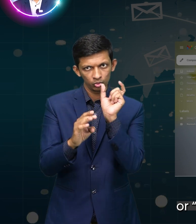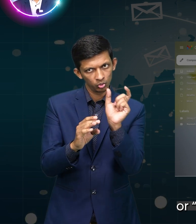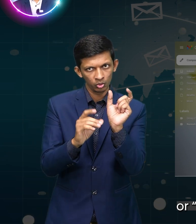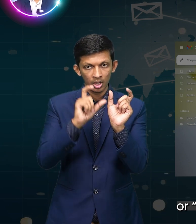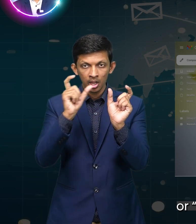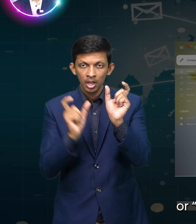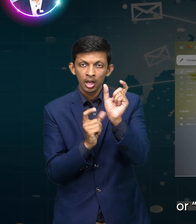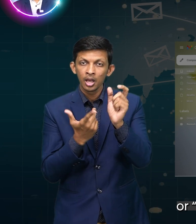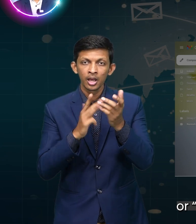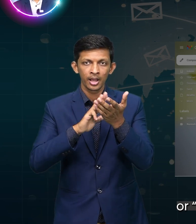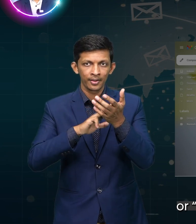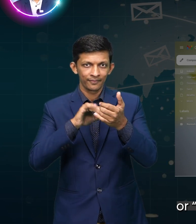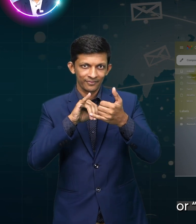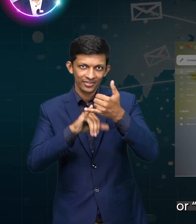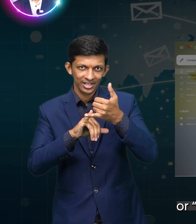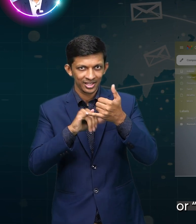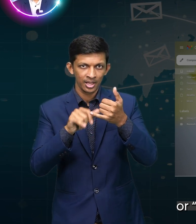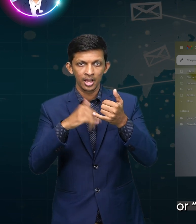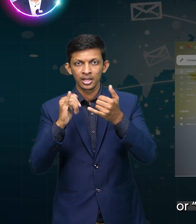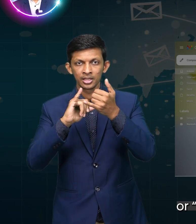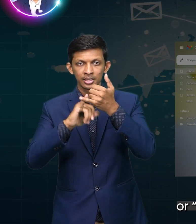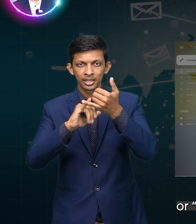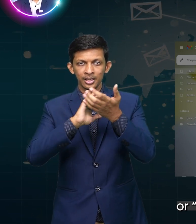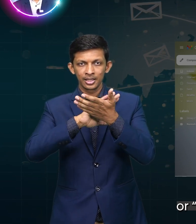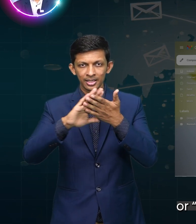or hello Miss Shweta